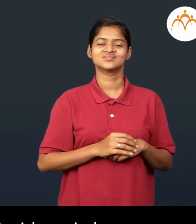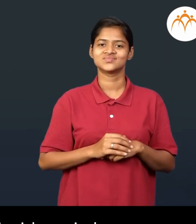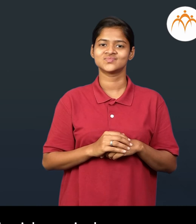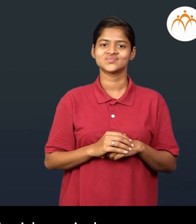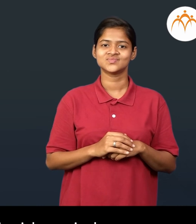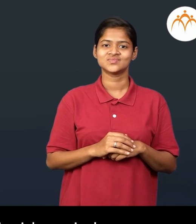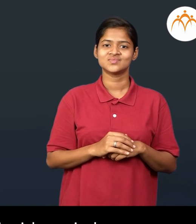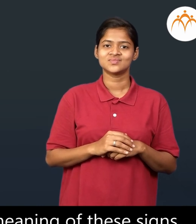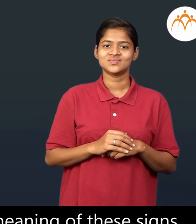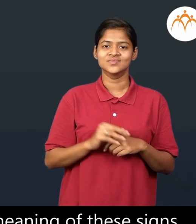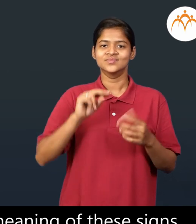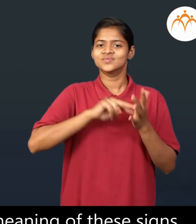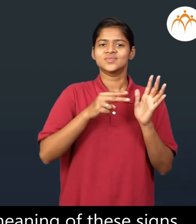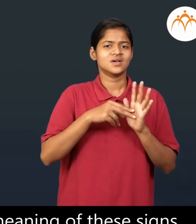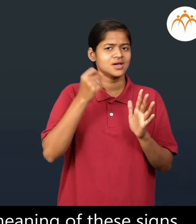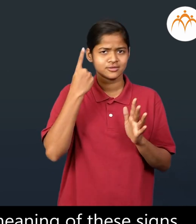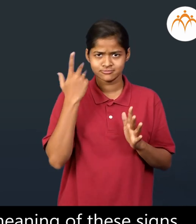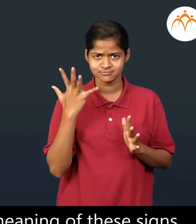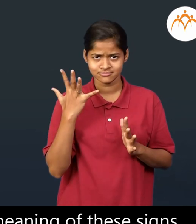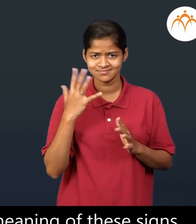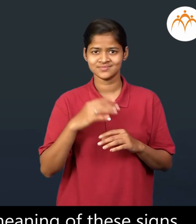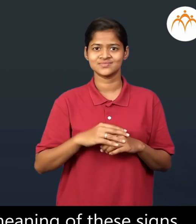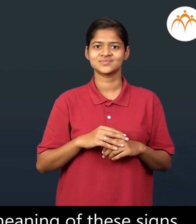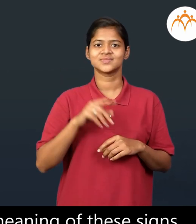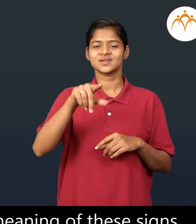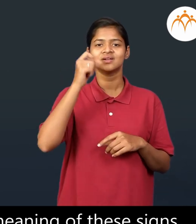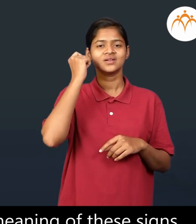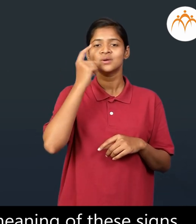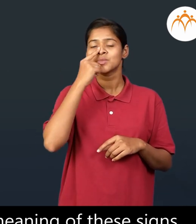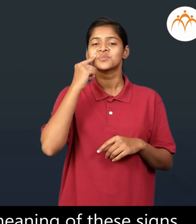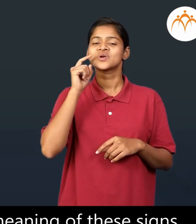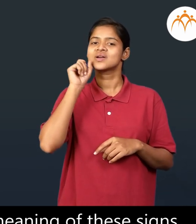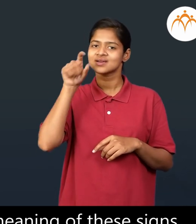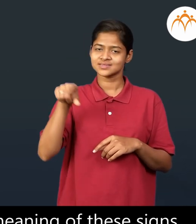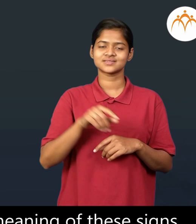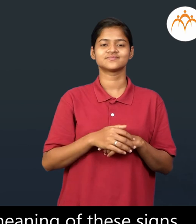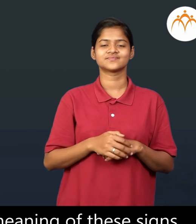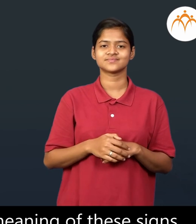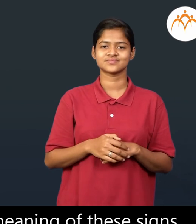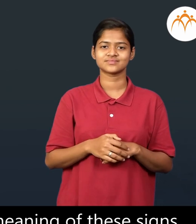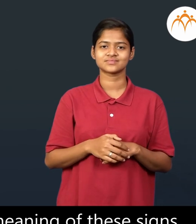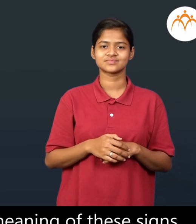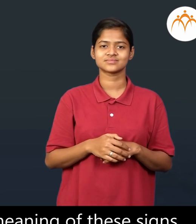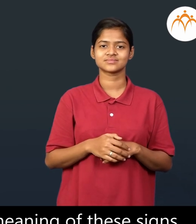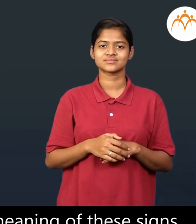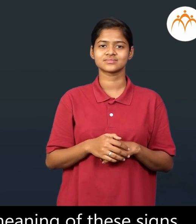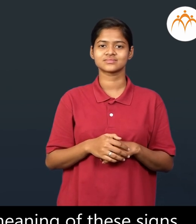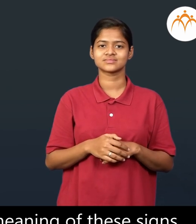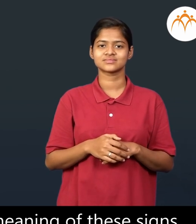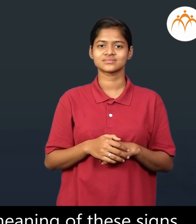inside a circle. If you do not understand the meaning of these signs,